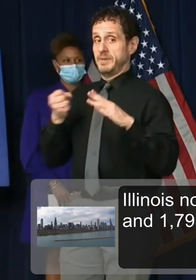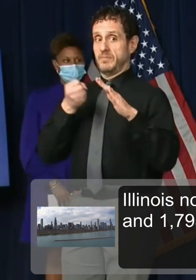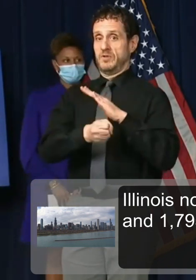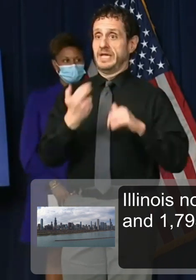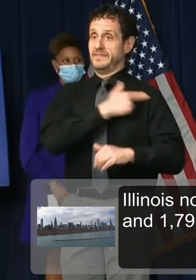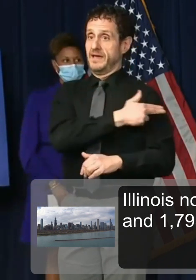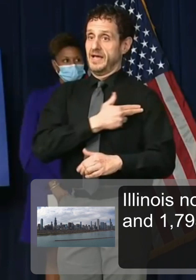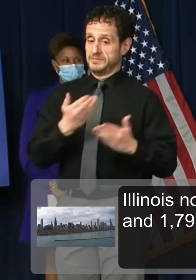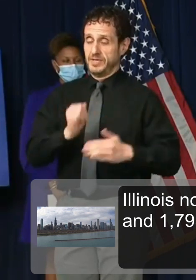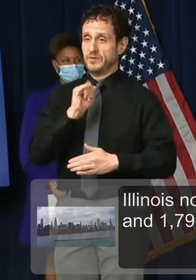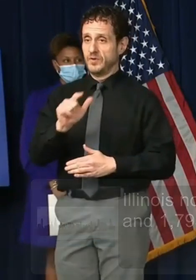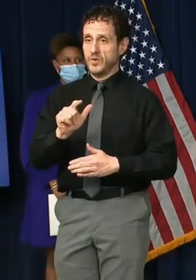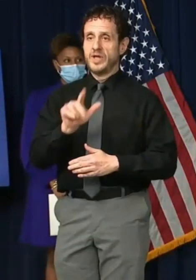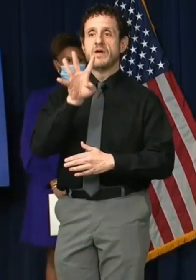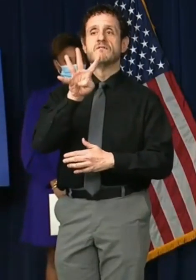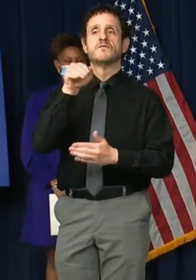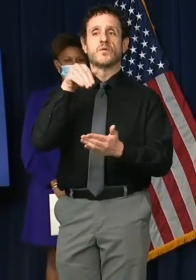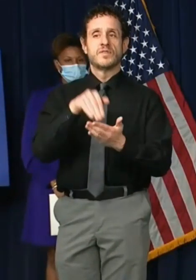Illinois,